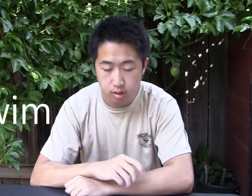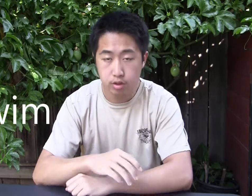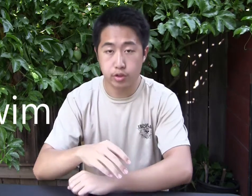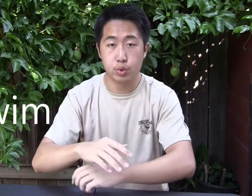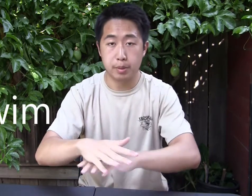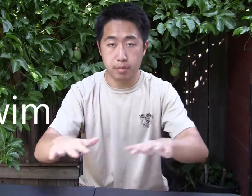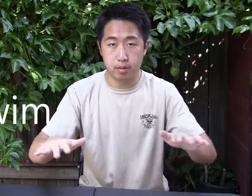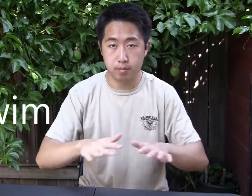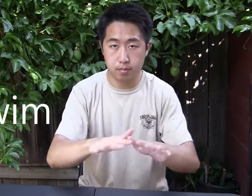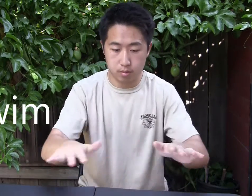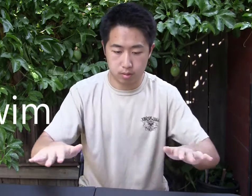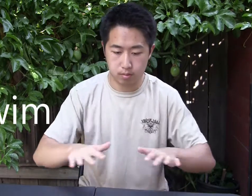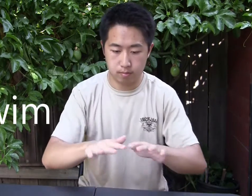To swim.